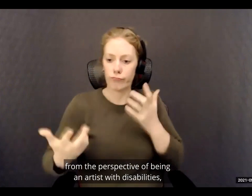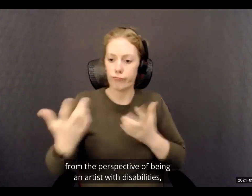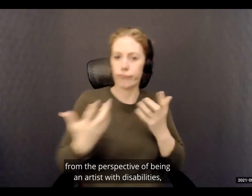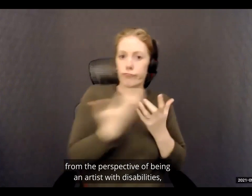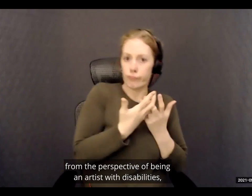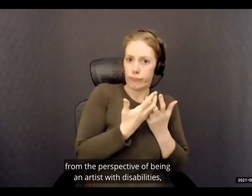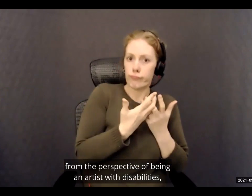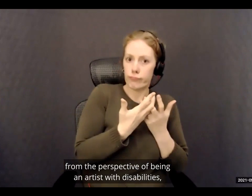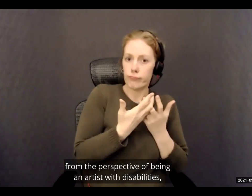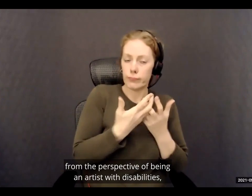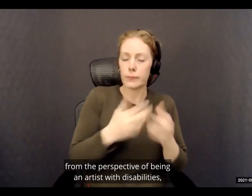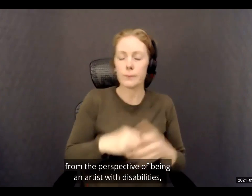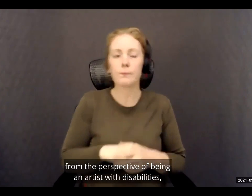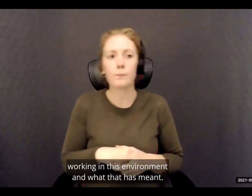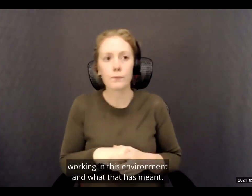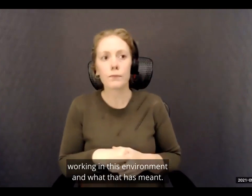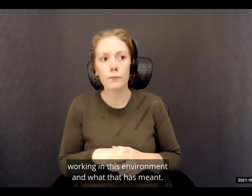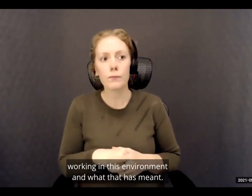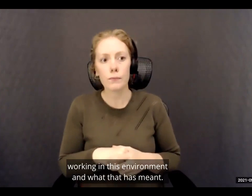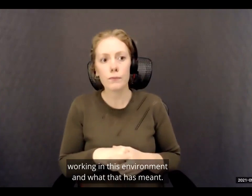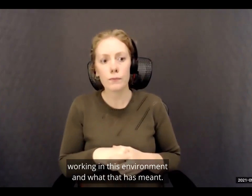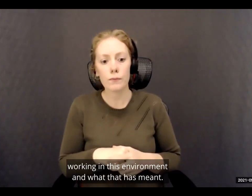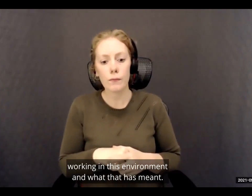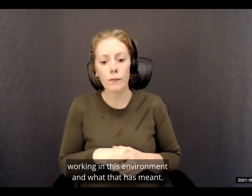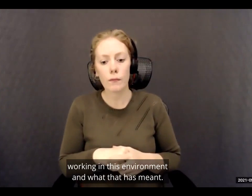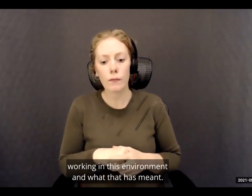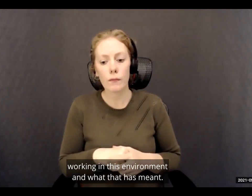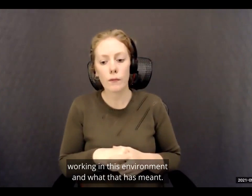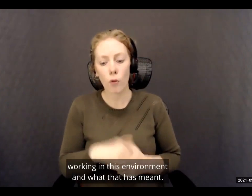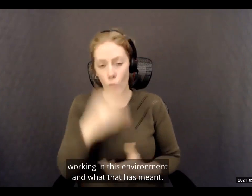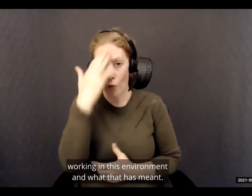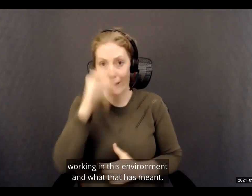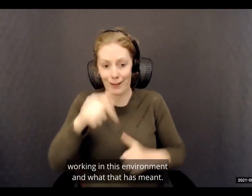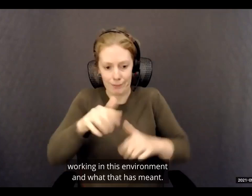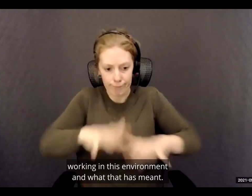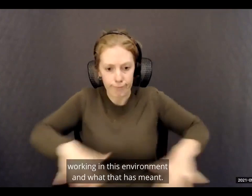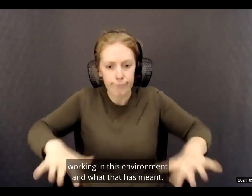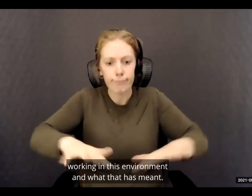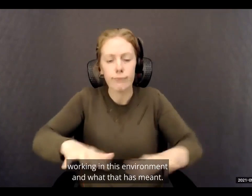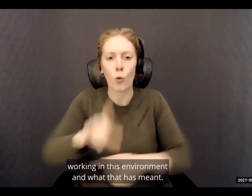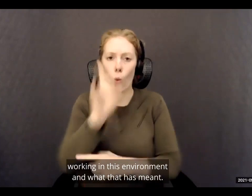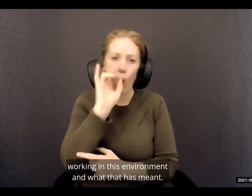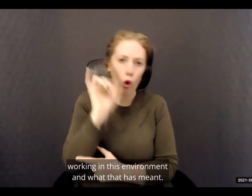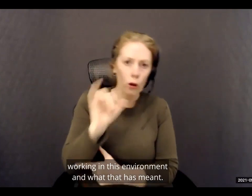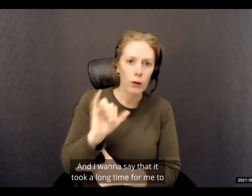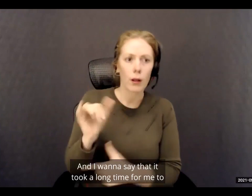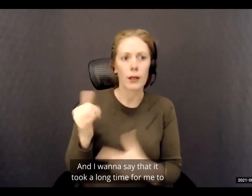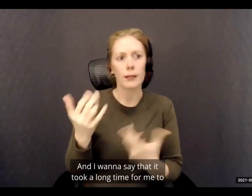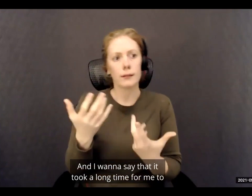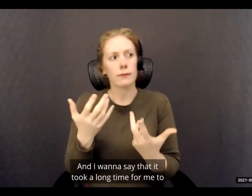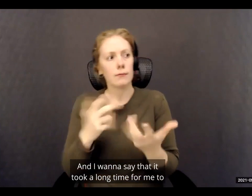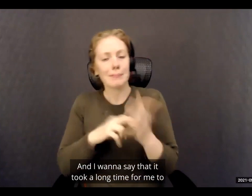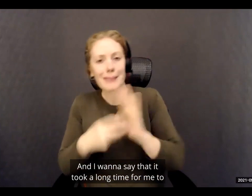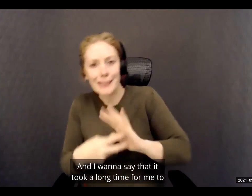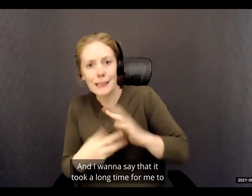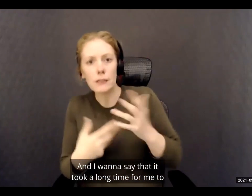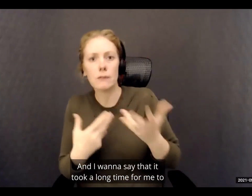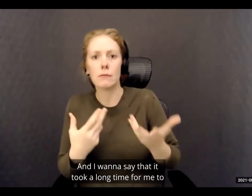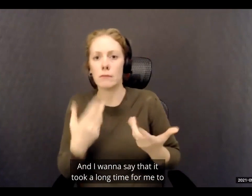perspective of being an artist with disabilities, working in this environment and what that has meant. And